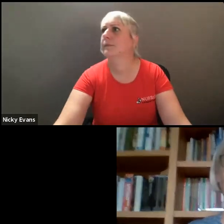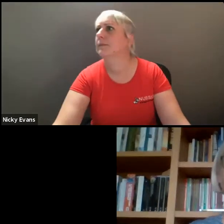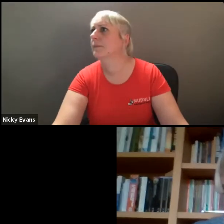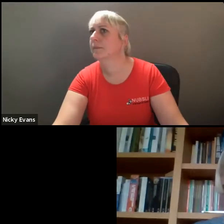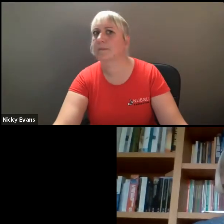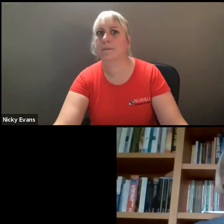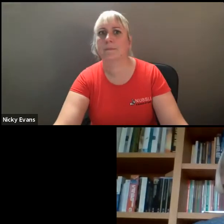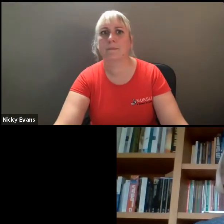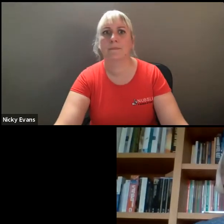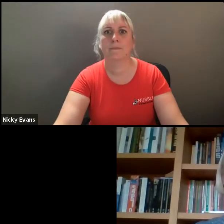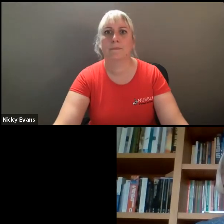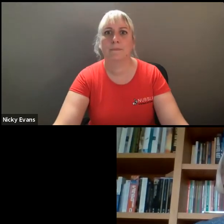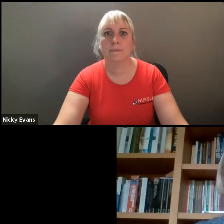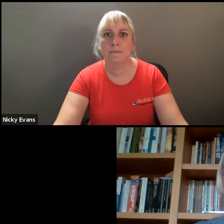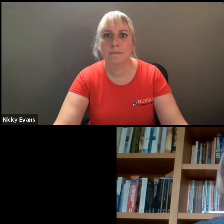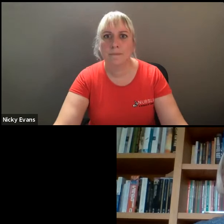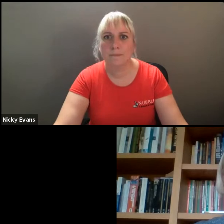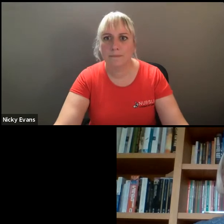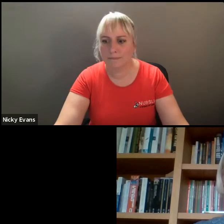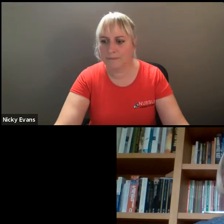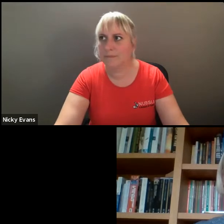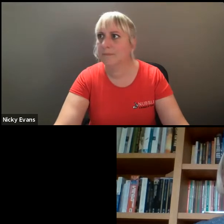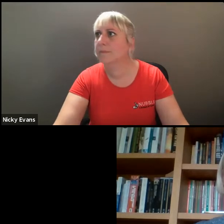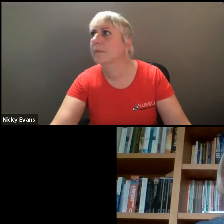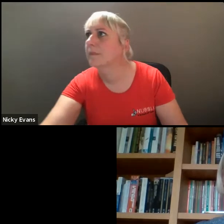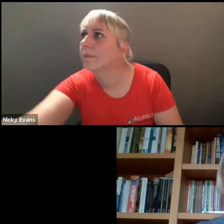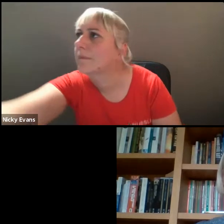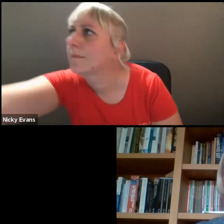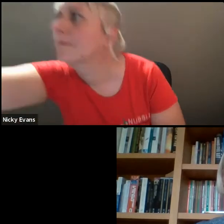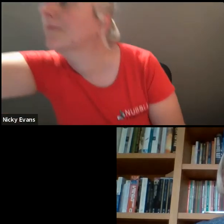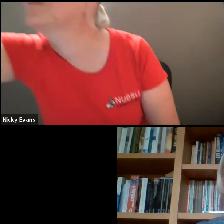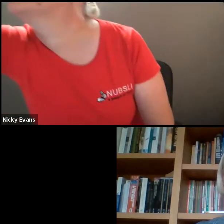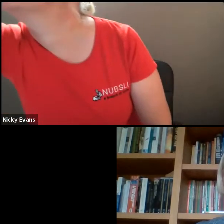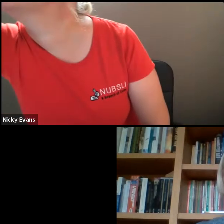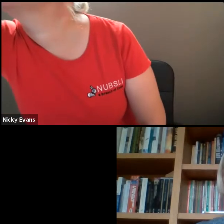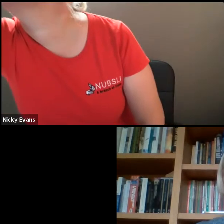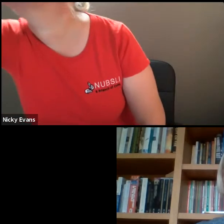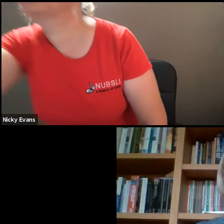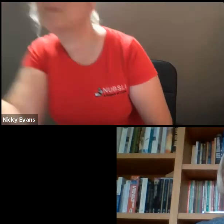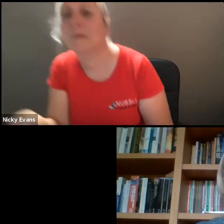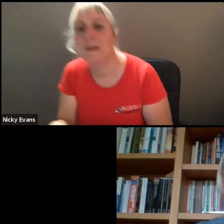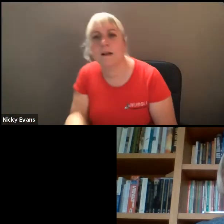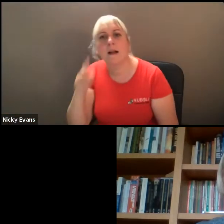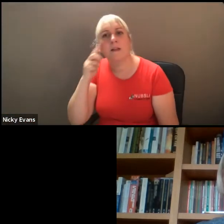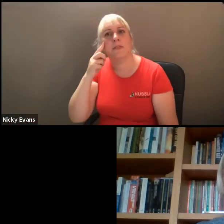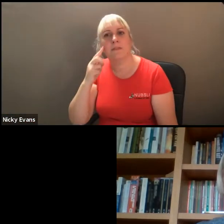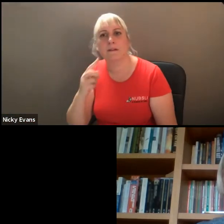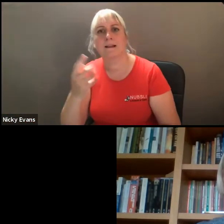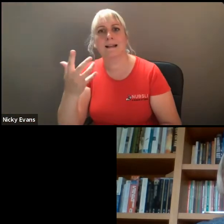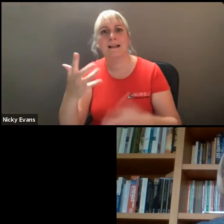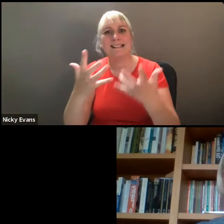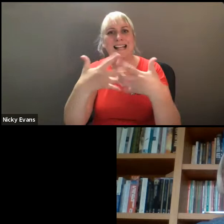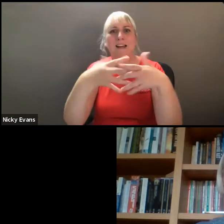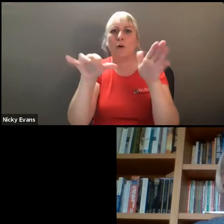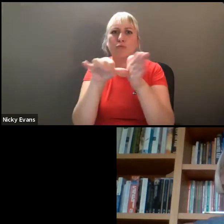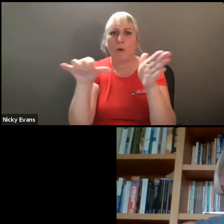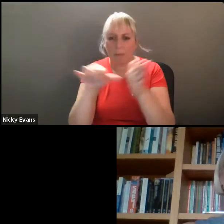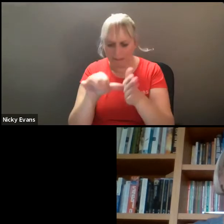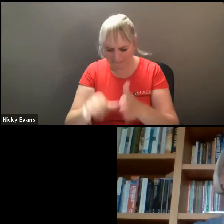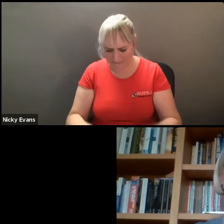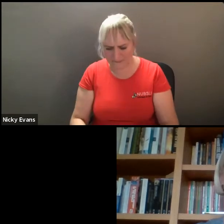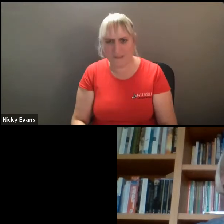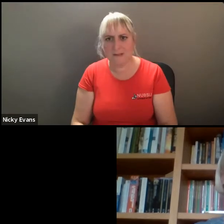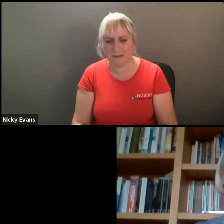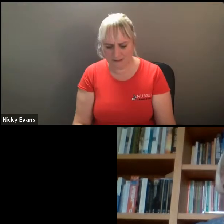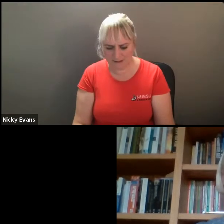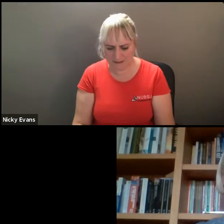Hi everyone. Sorry, I think we might be having some technical difficulties getting Latoya on screen at